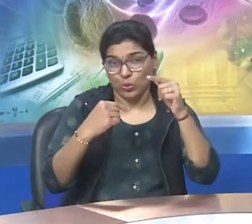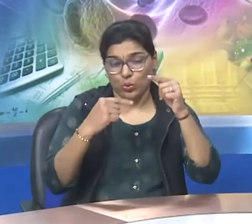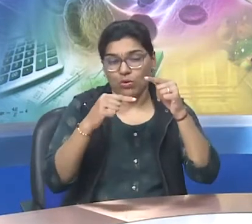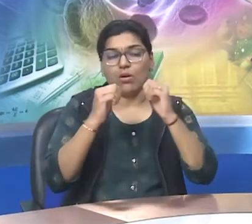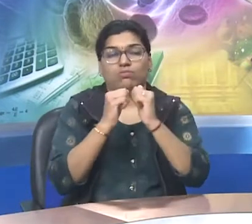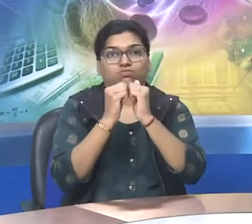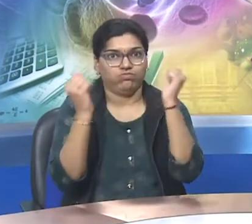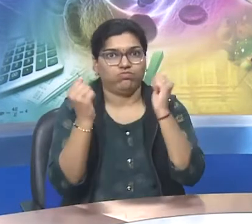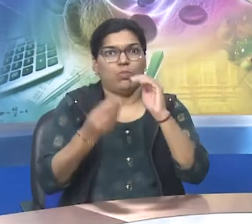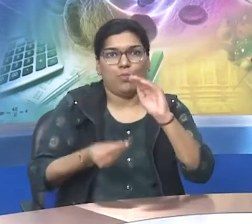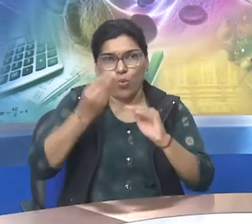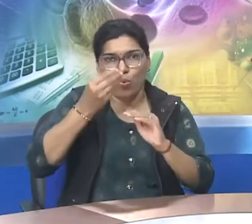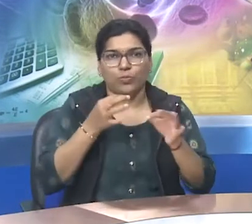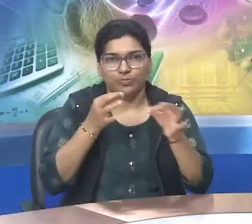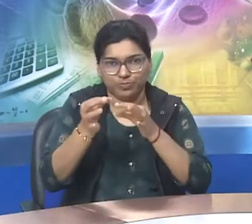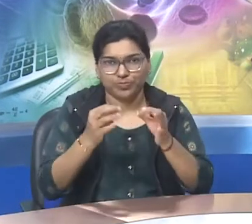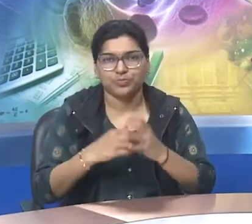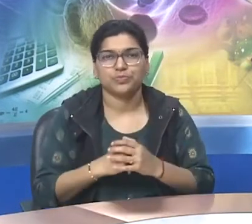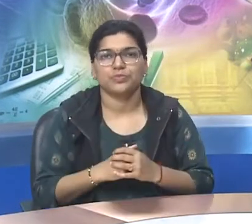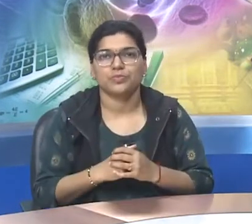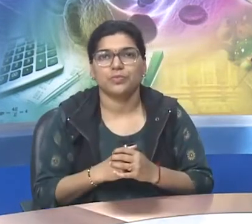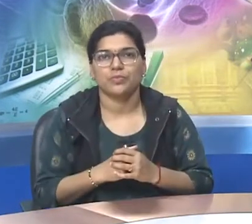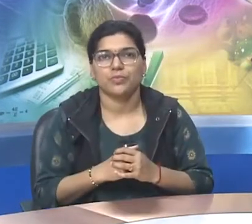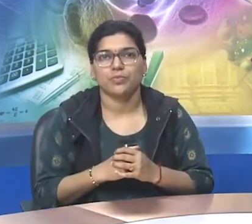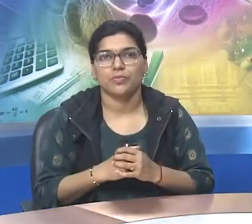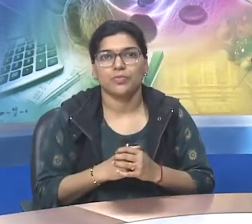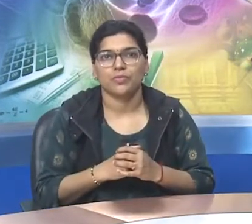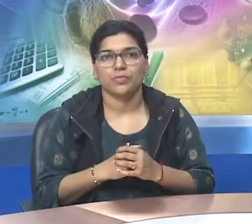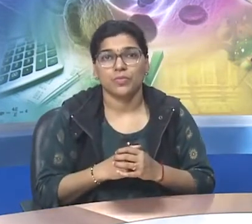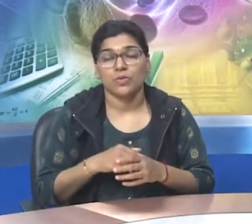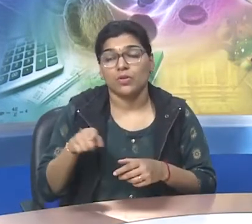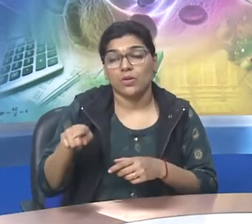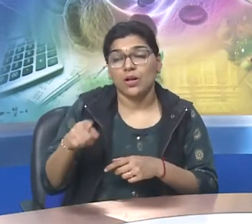Let us now understand the meaning of the lines which we just read.